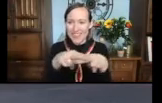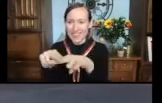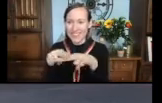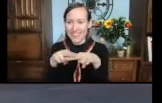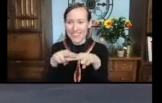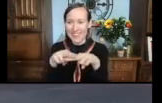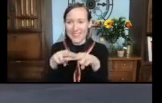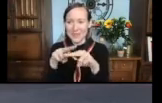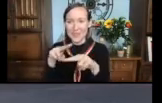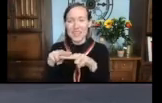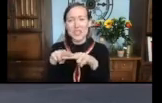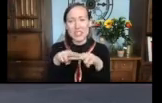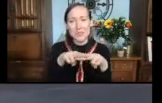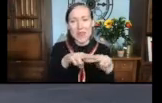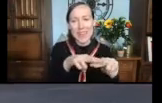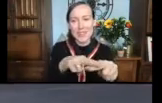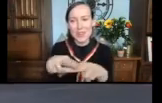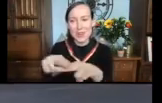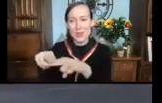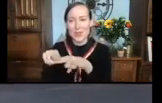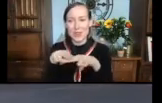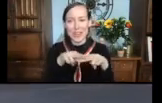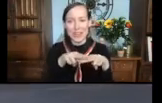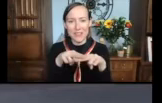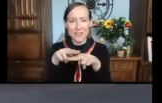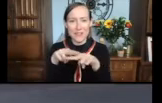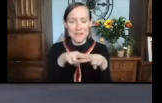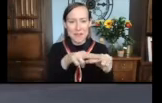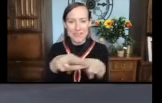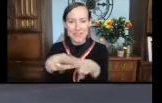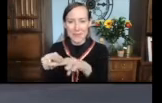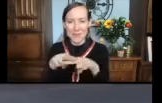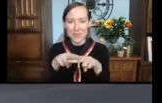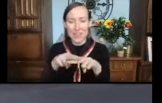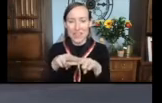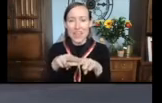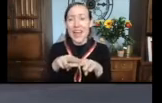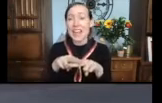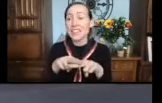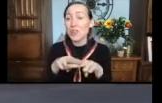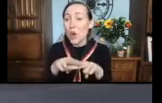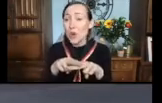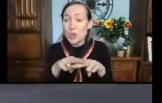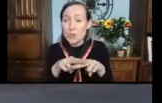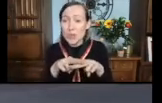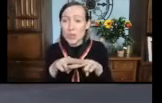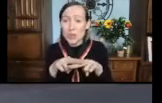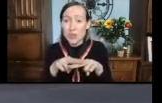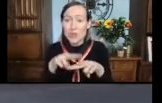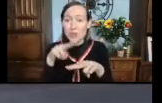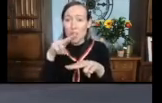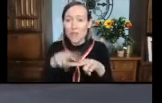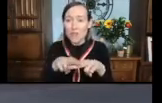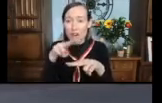family. Okay? So just make a circle with your F, family. And it'll also be